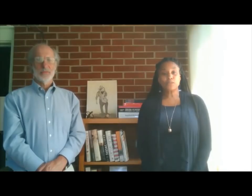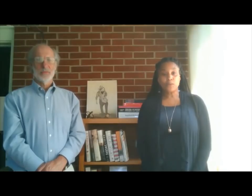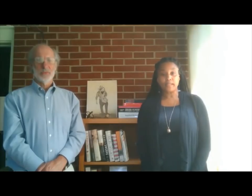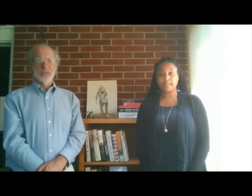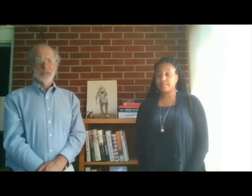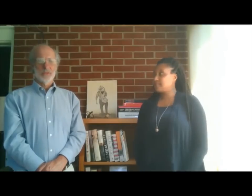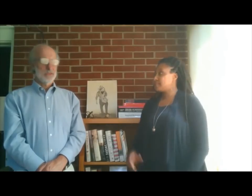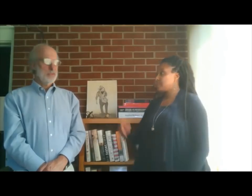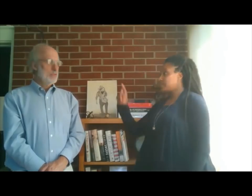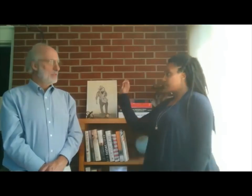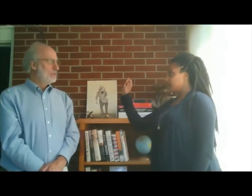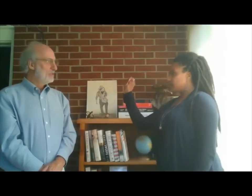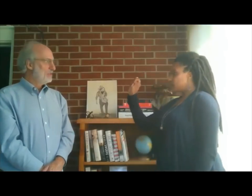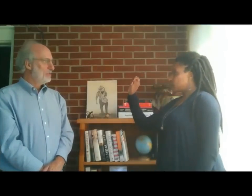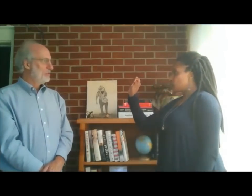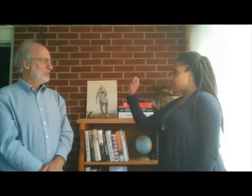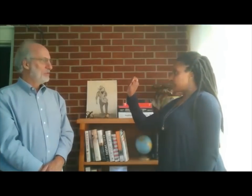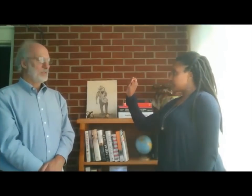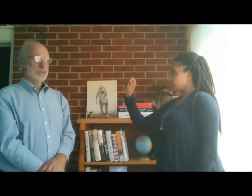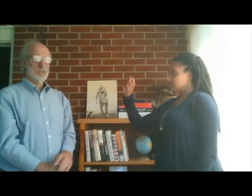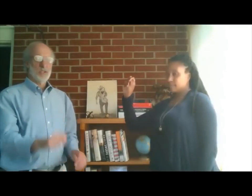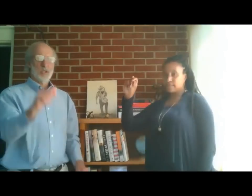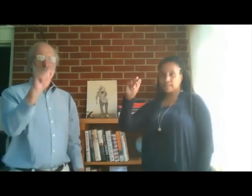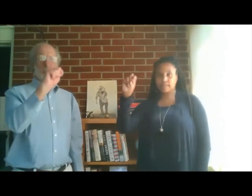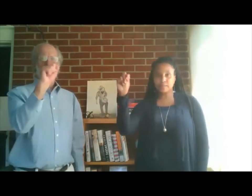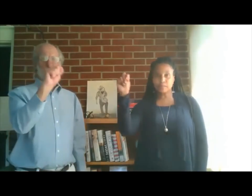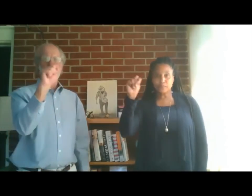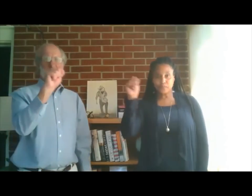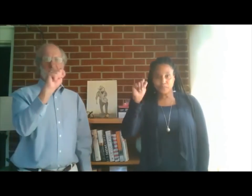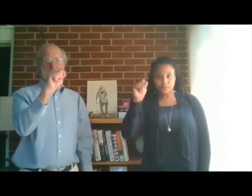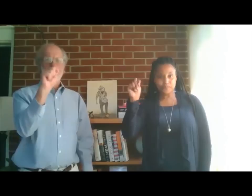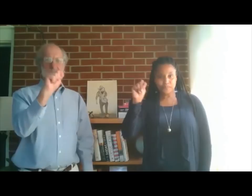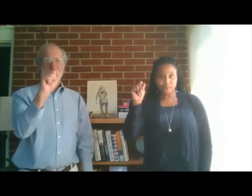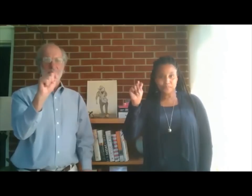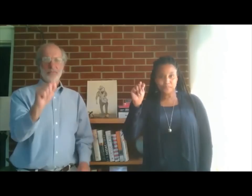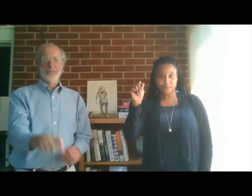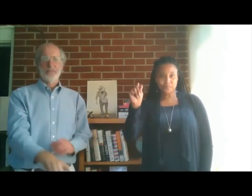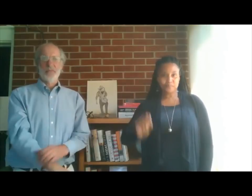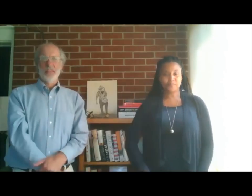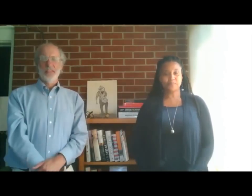is toilet. Toilet. Toilet.